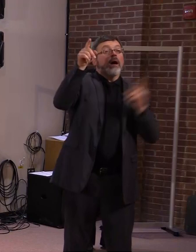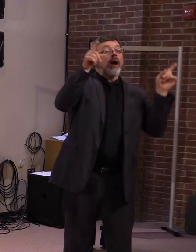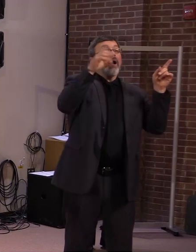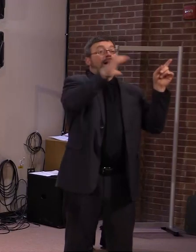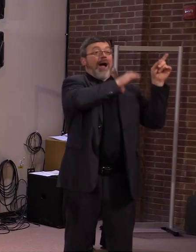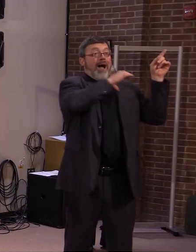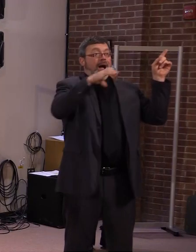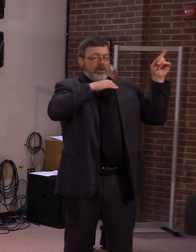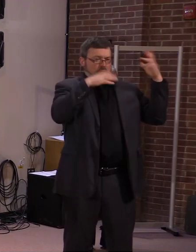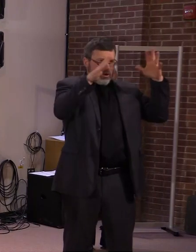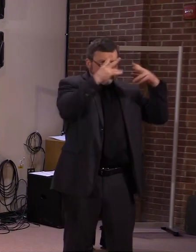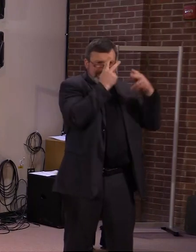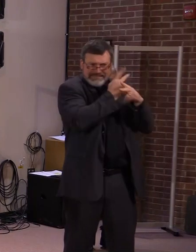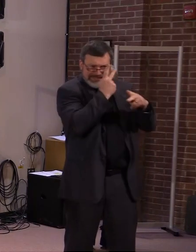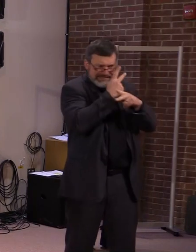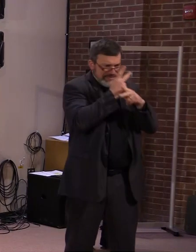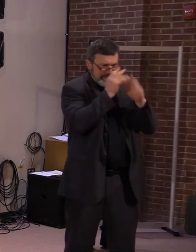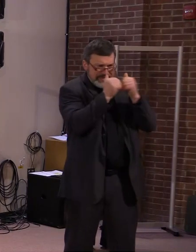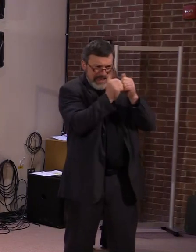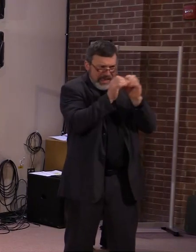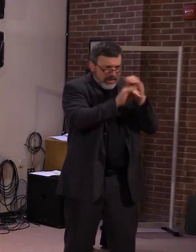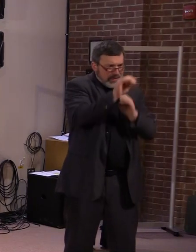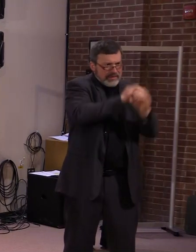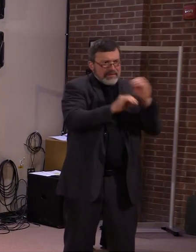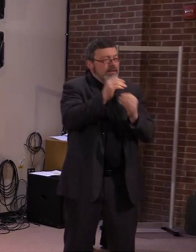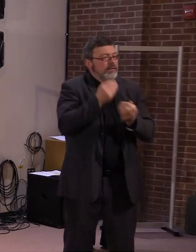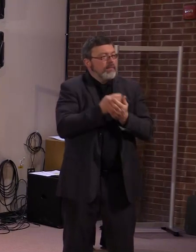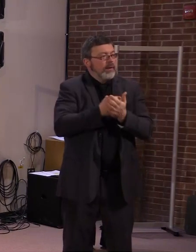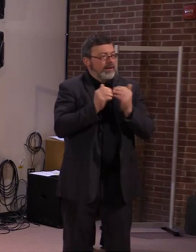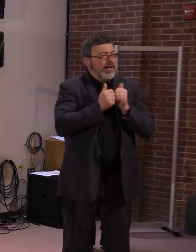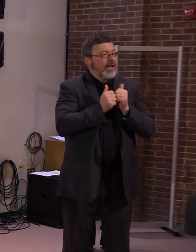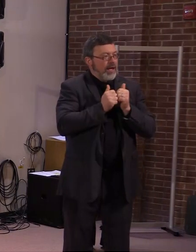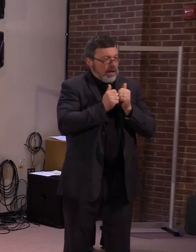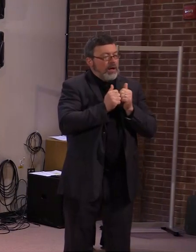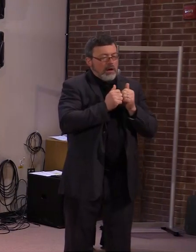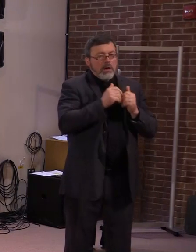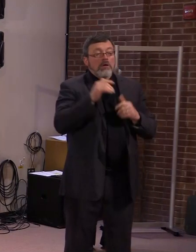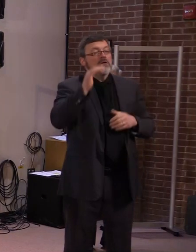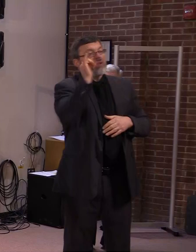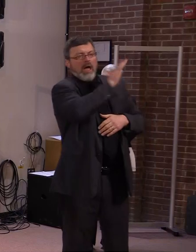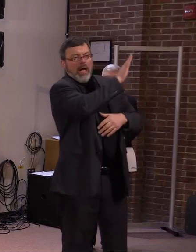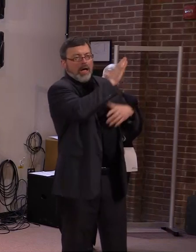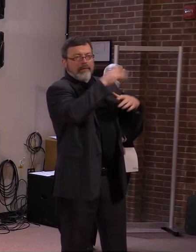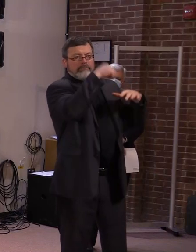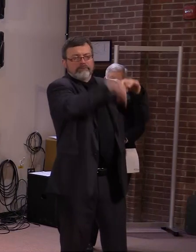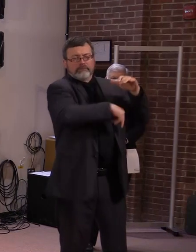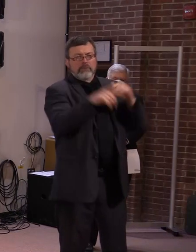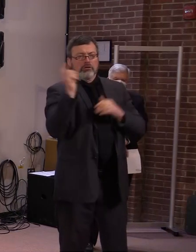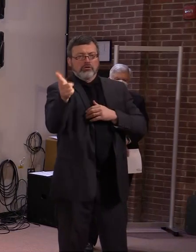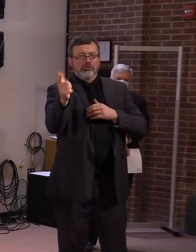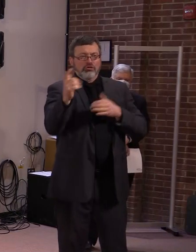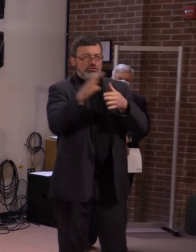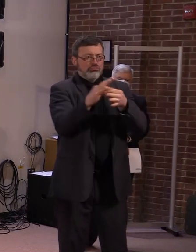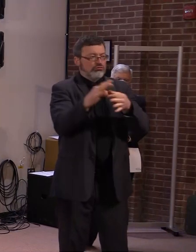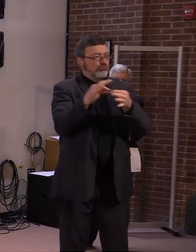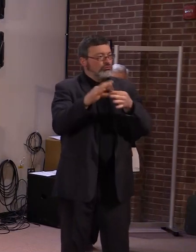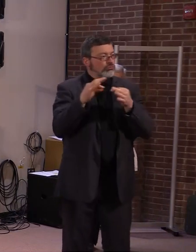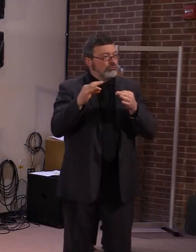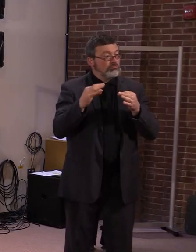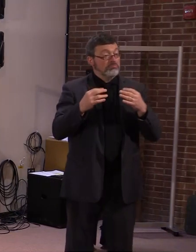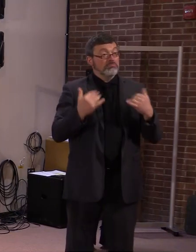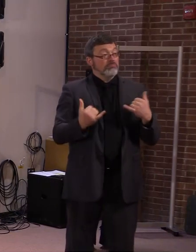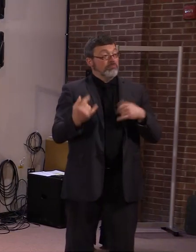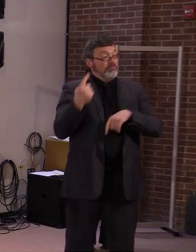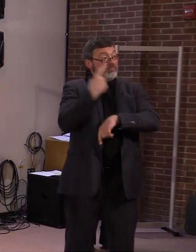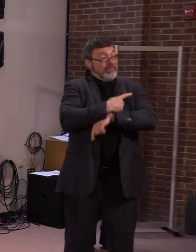Commissioner Pichek will go into more details in a few minutes, but in summary, DFR will issue an emergency rule today